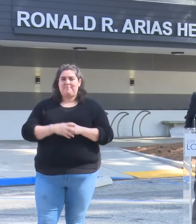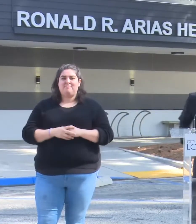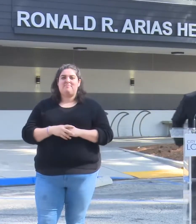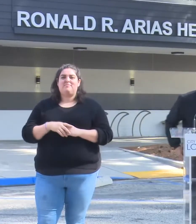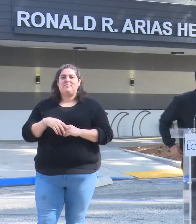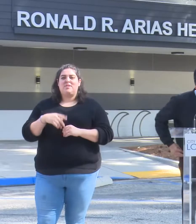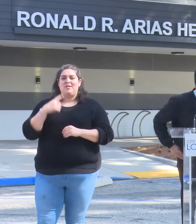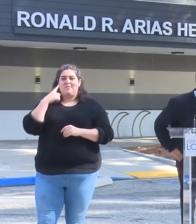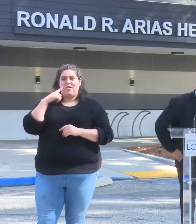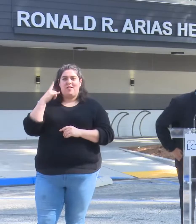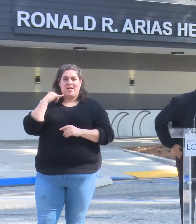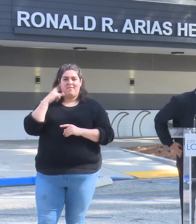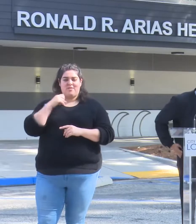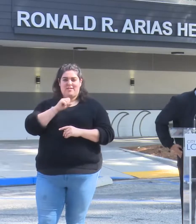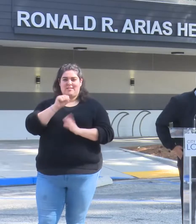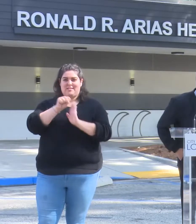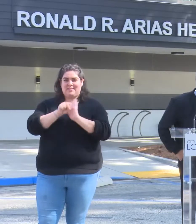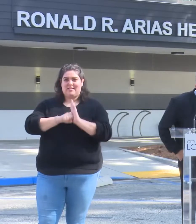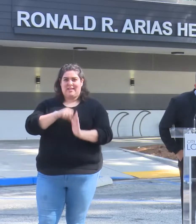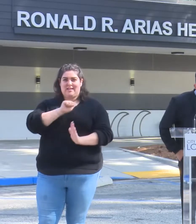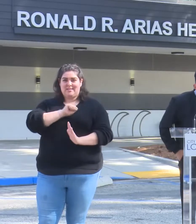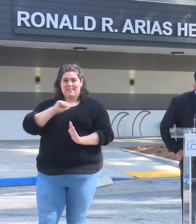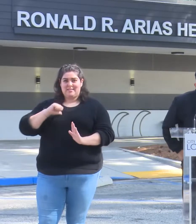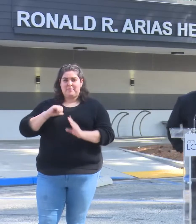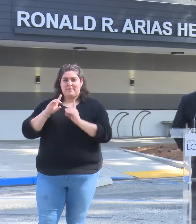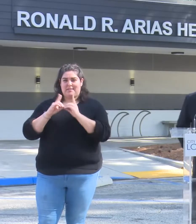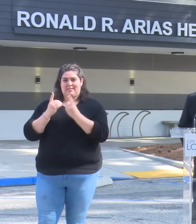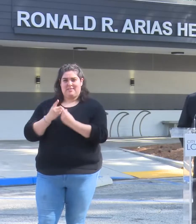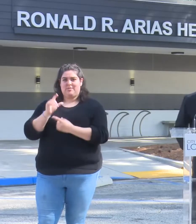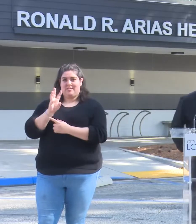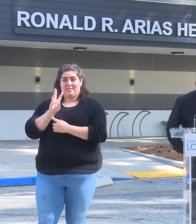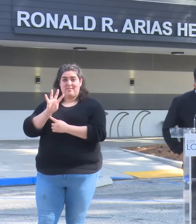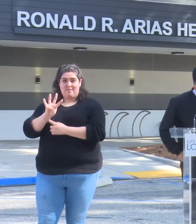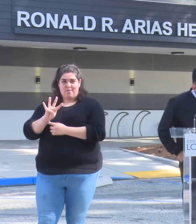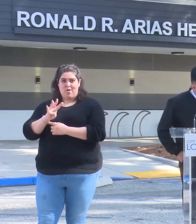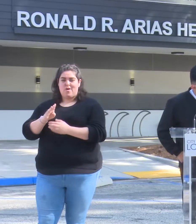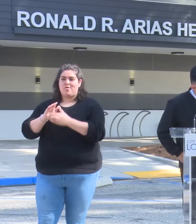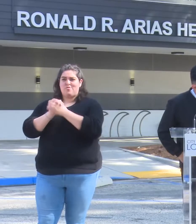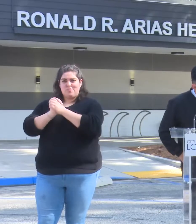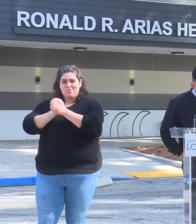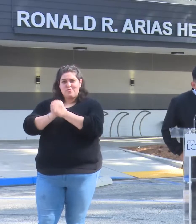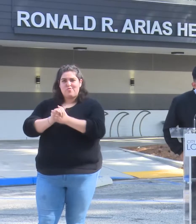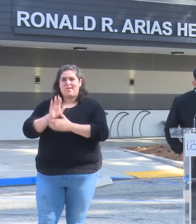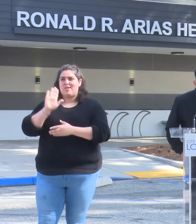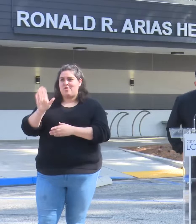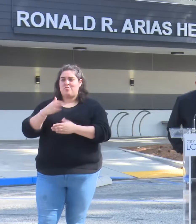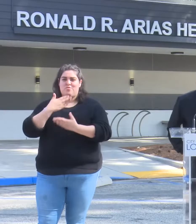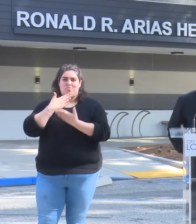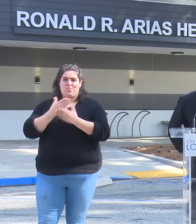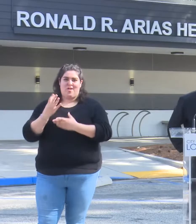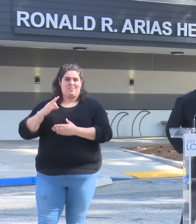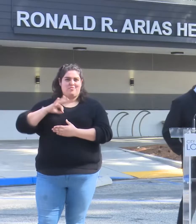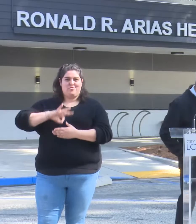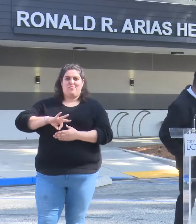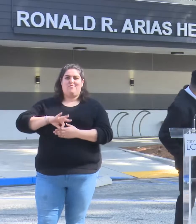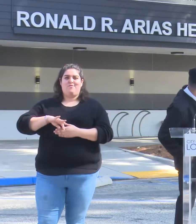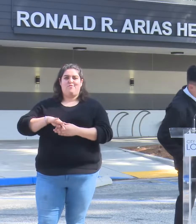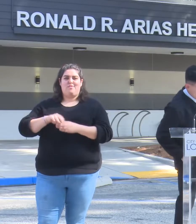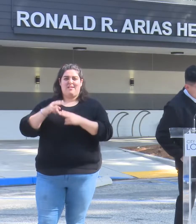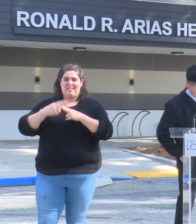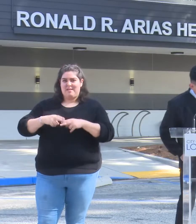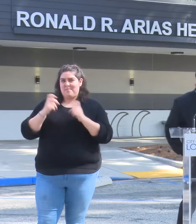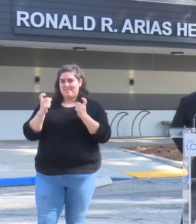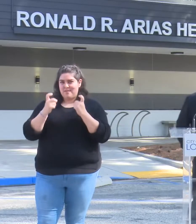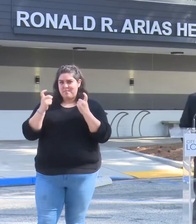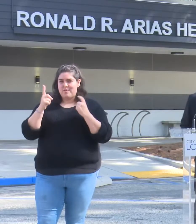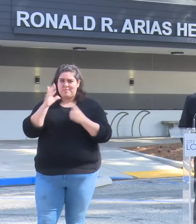behalf of the California State Assembly, Assembly District 64, congratulations on your absolutely well-deserved naming ceremony of this beautiful